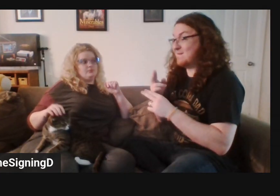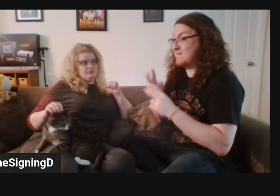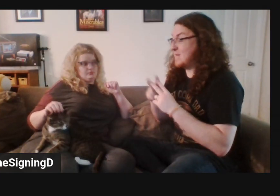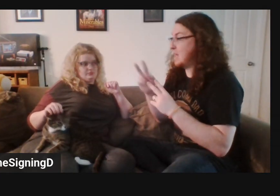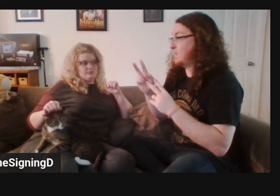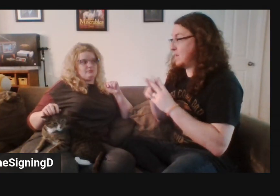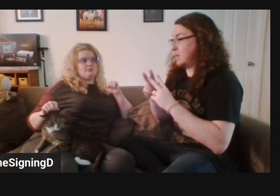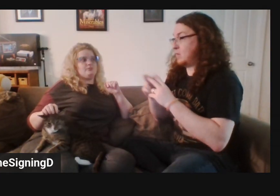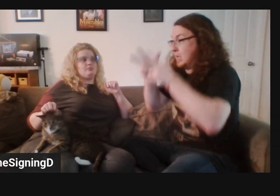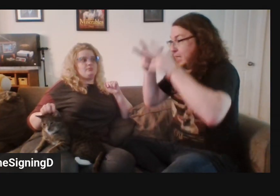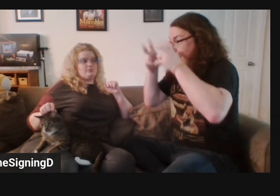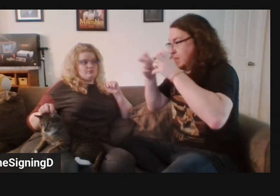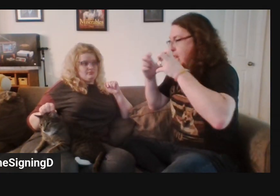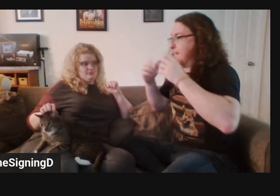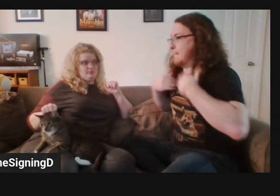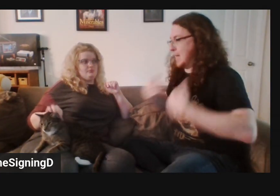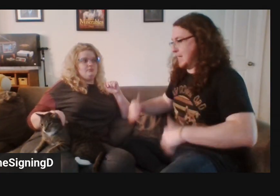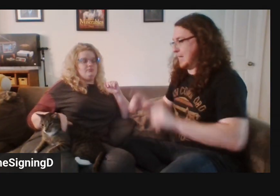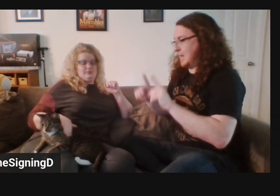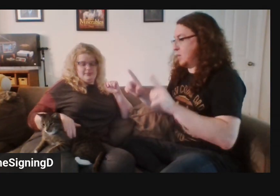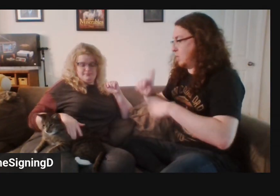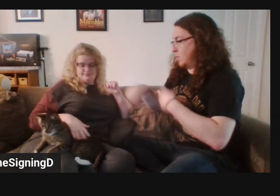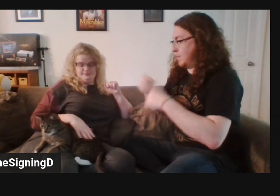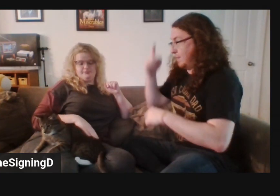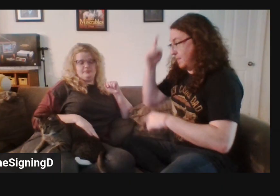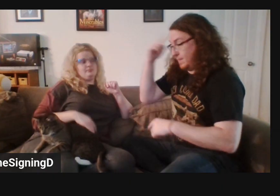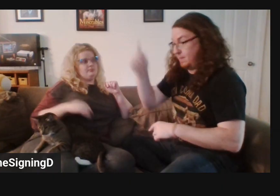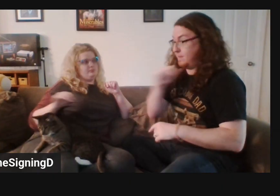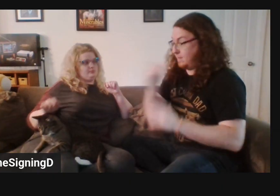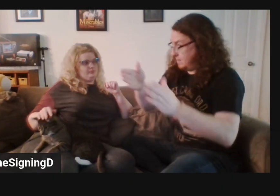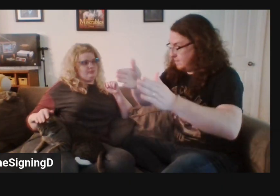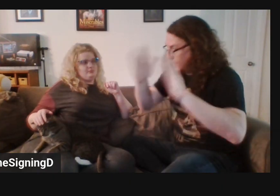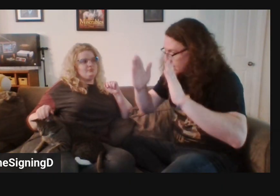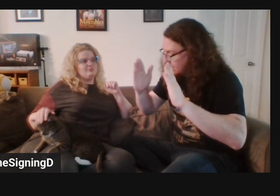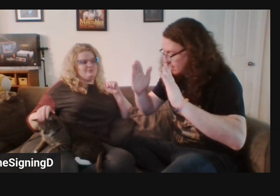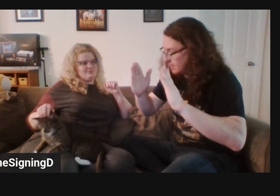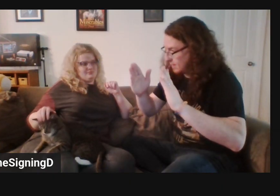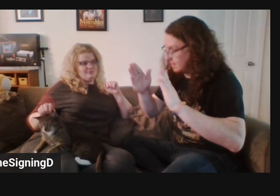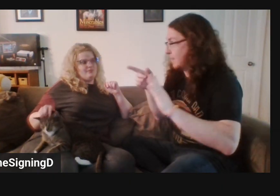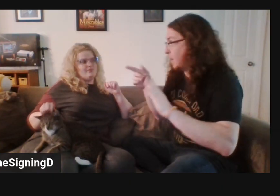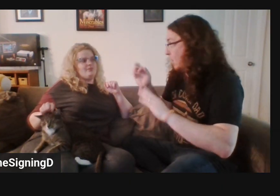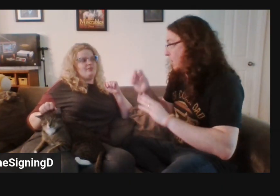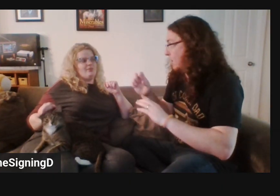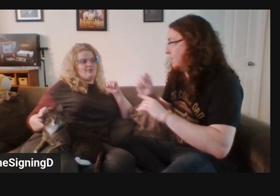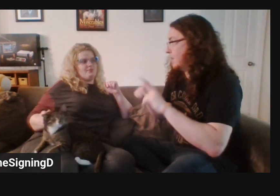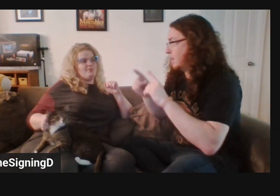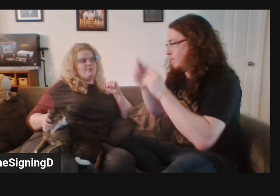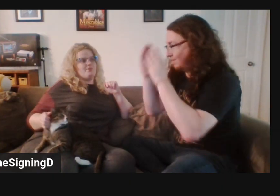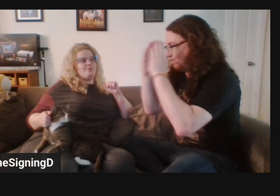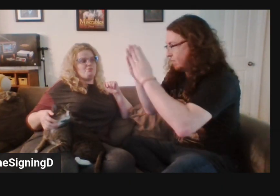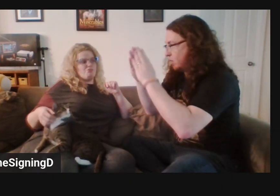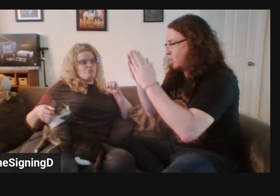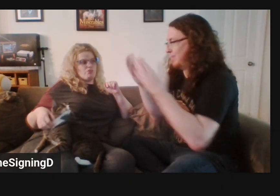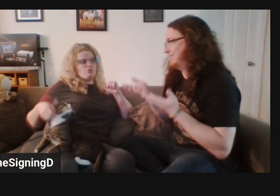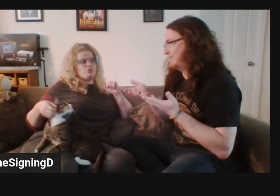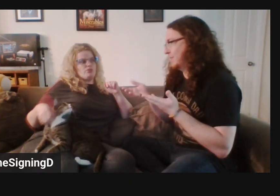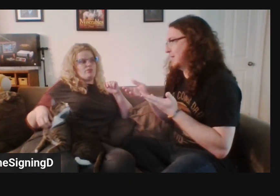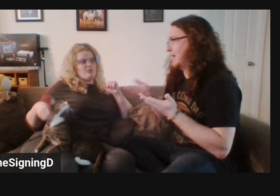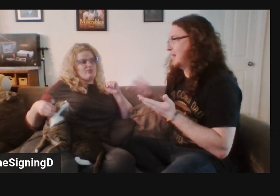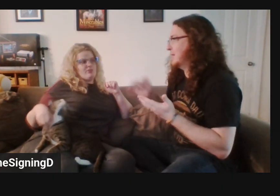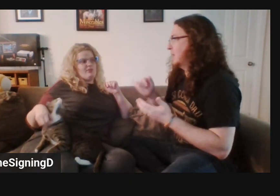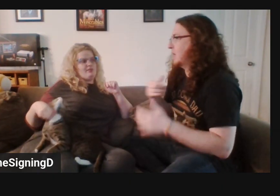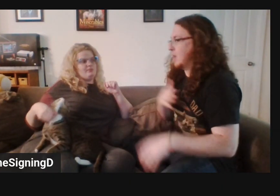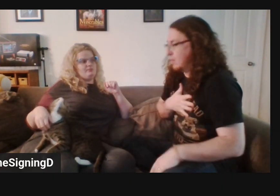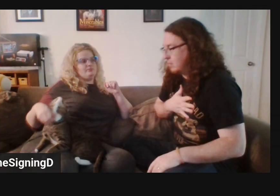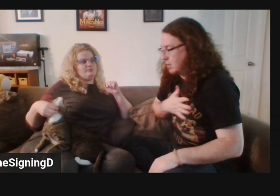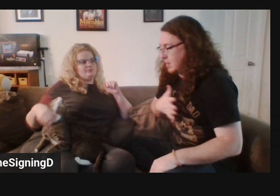body language. So often when we think our dogs are not paying attention, they are, and they're paying attention to our things like our